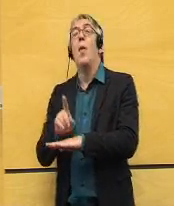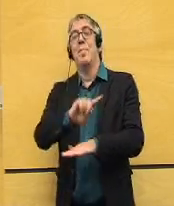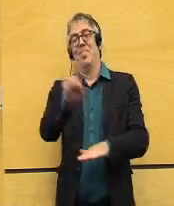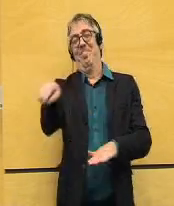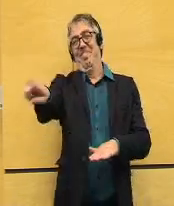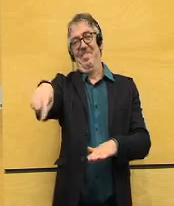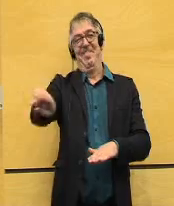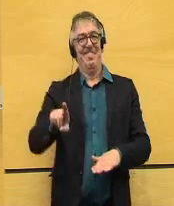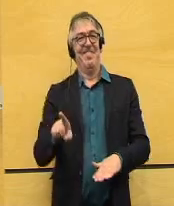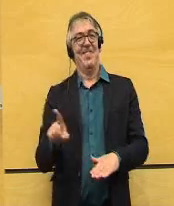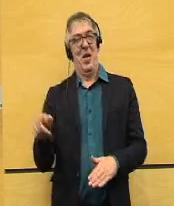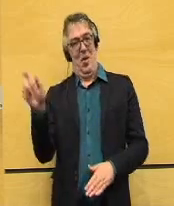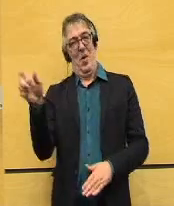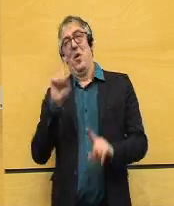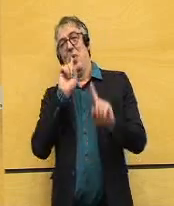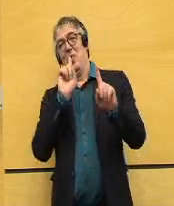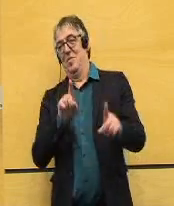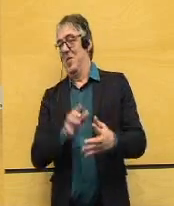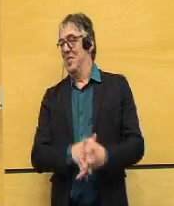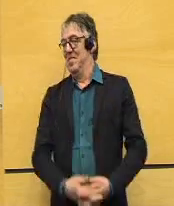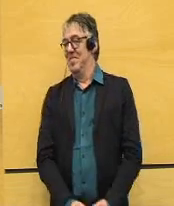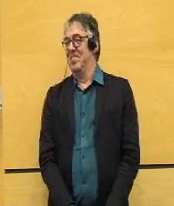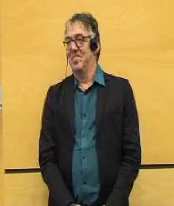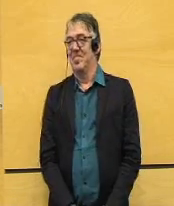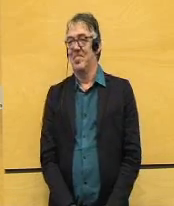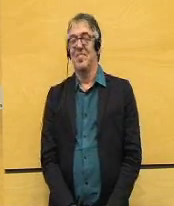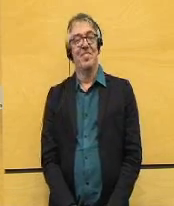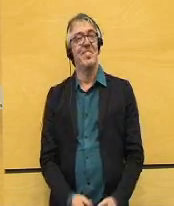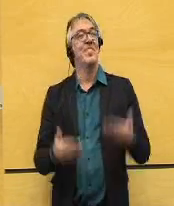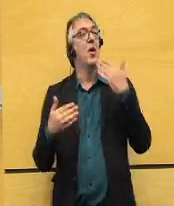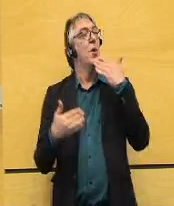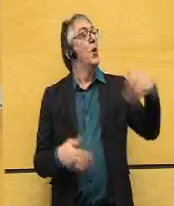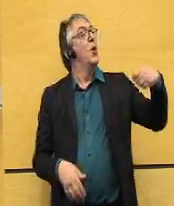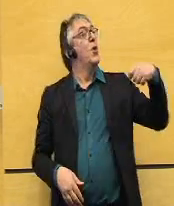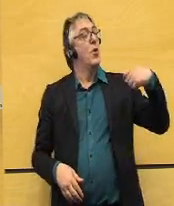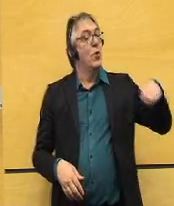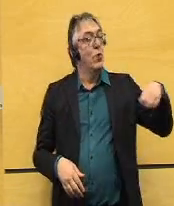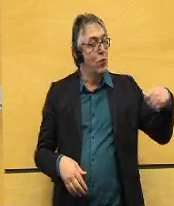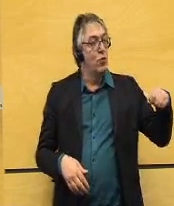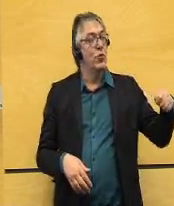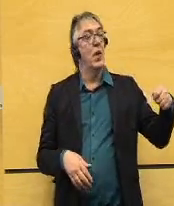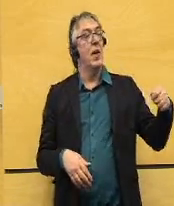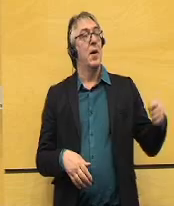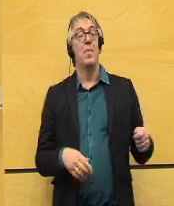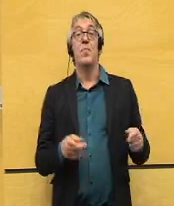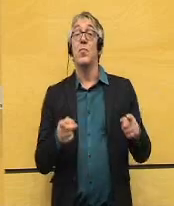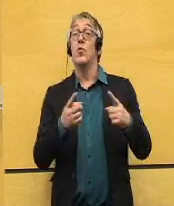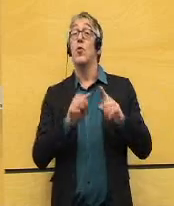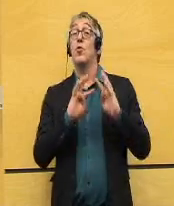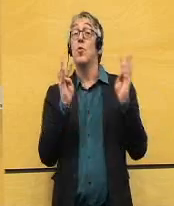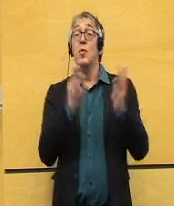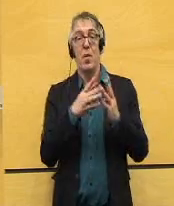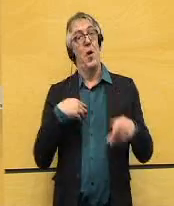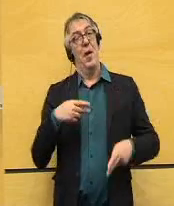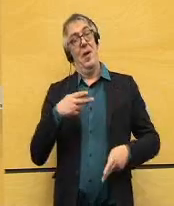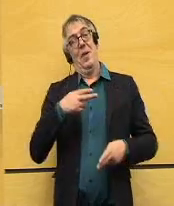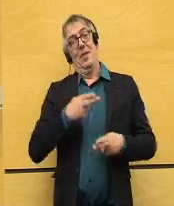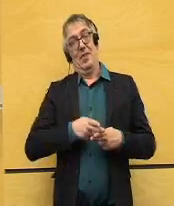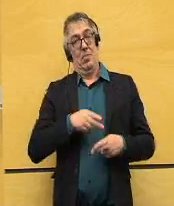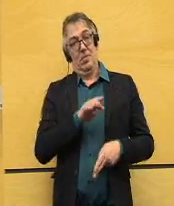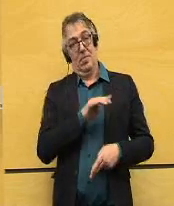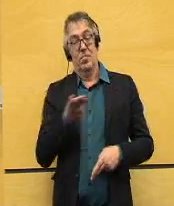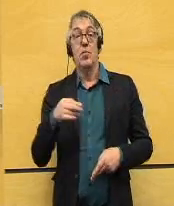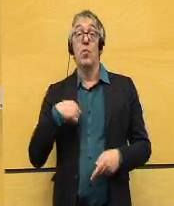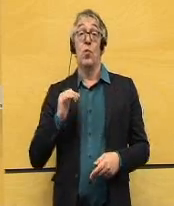Aruni. Madam Chair, the committee members, and distinguished guests. My name is Aruni Limani. I'm